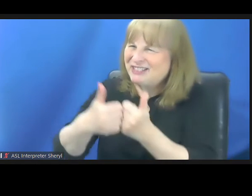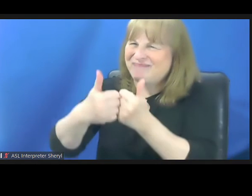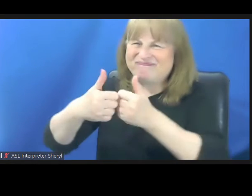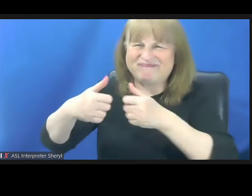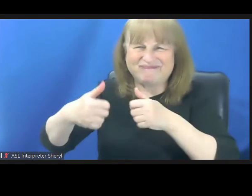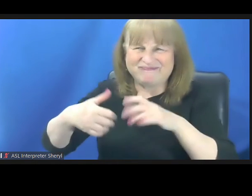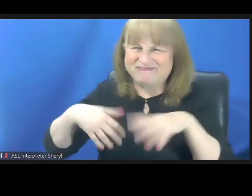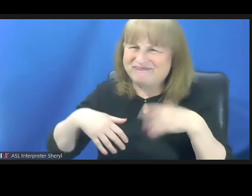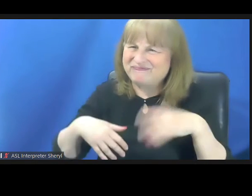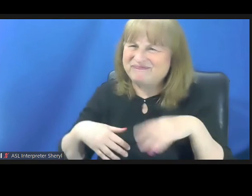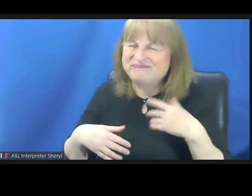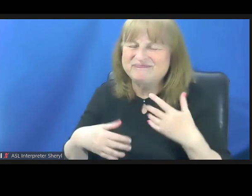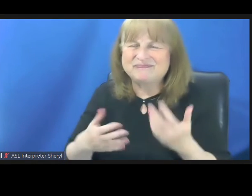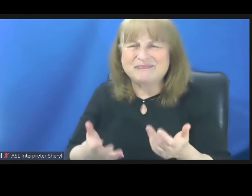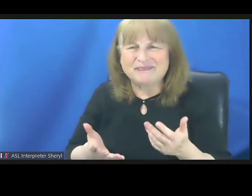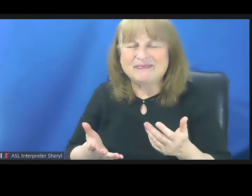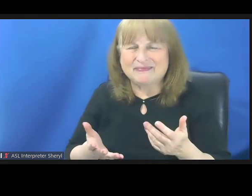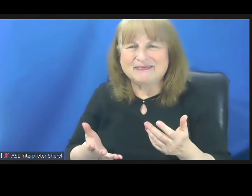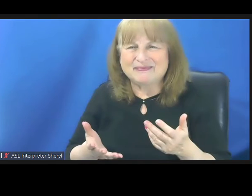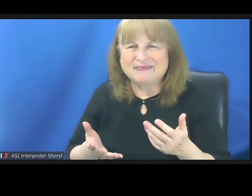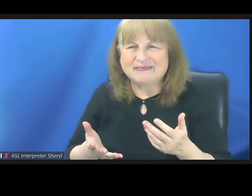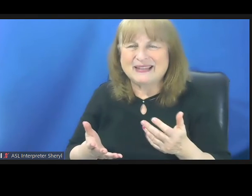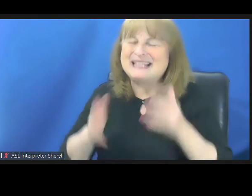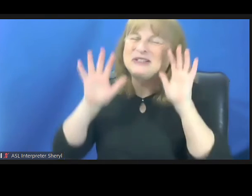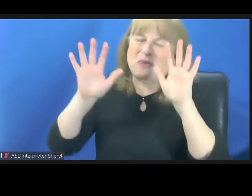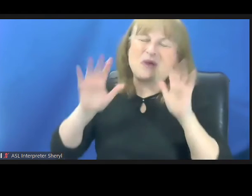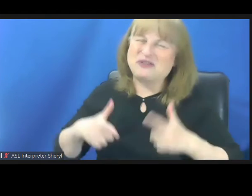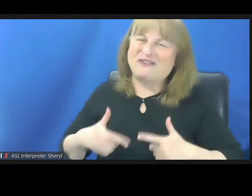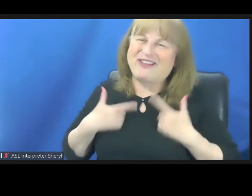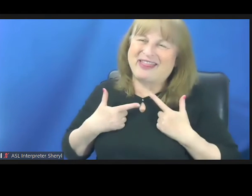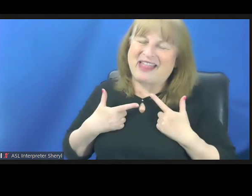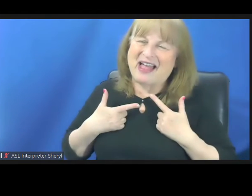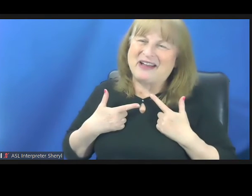say it's a wonderful life with